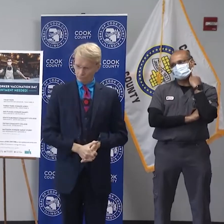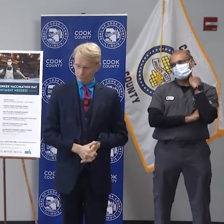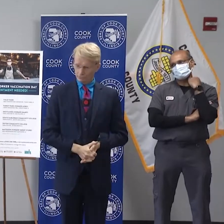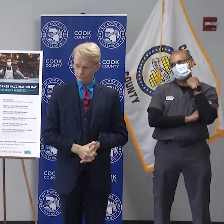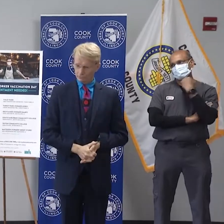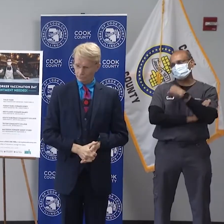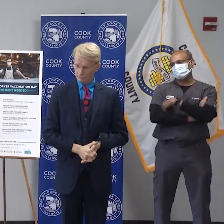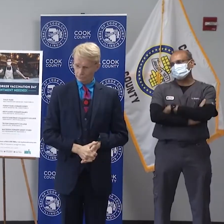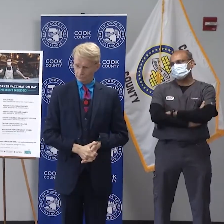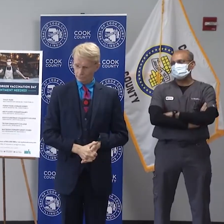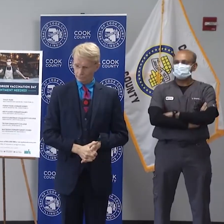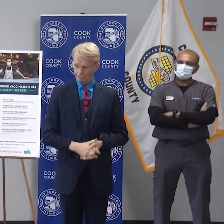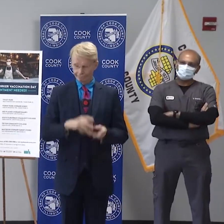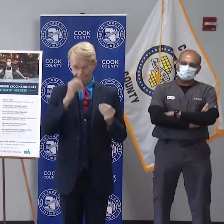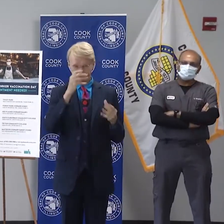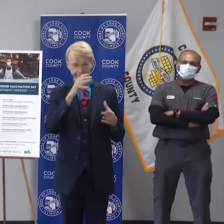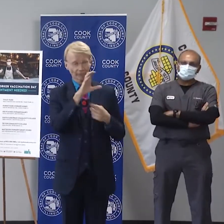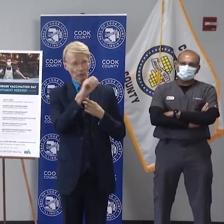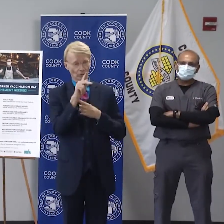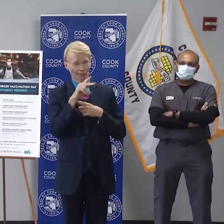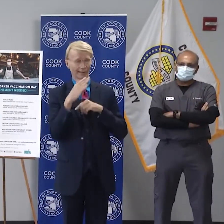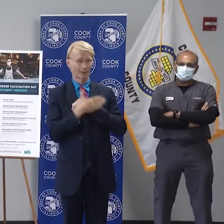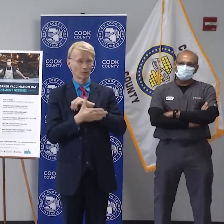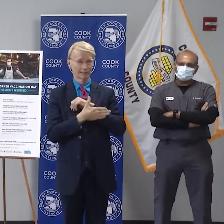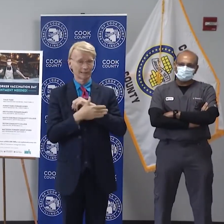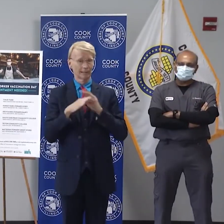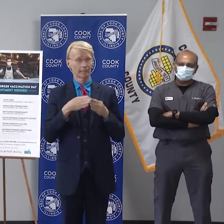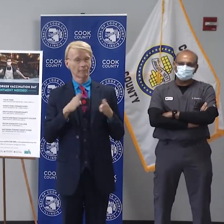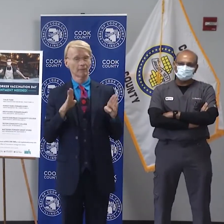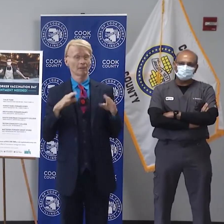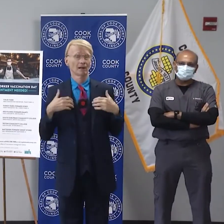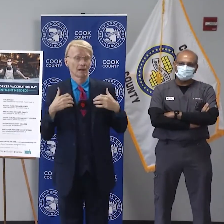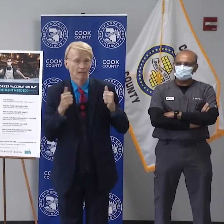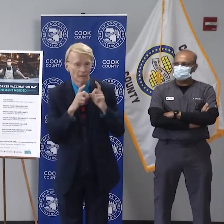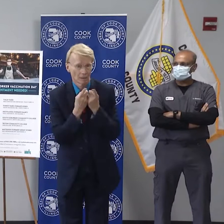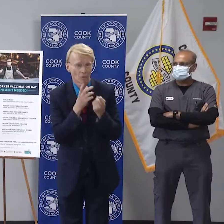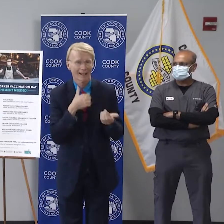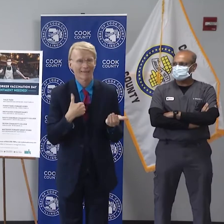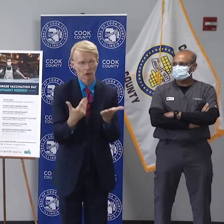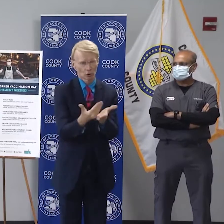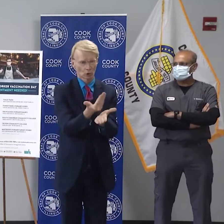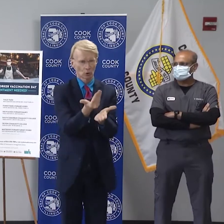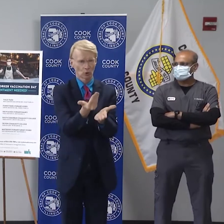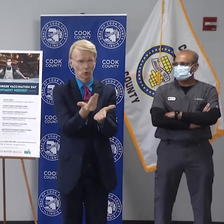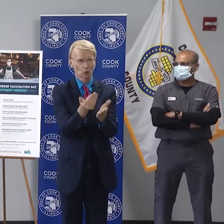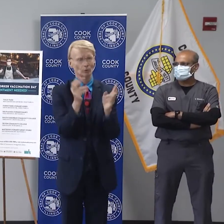So what I can say is that the Cook County Department of Public Health will issue new mitigation guidelines